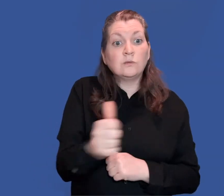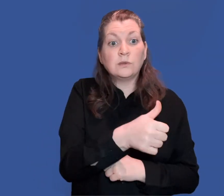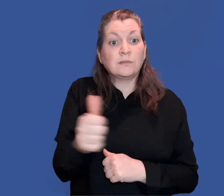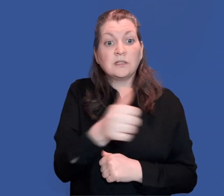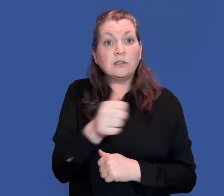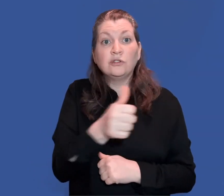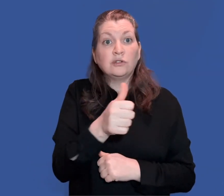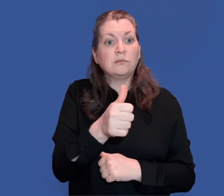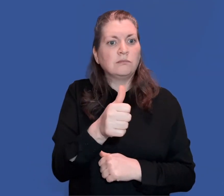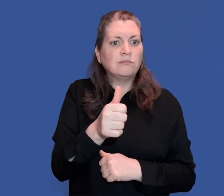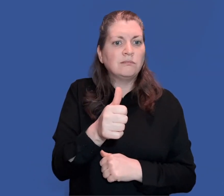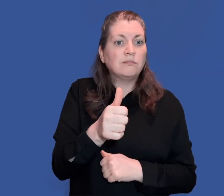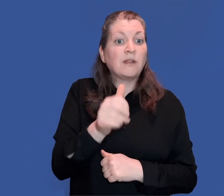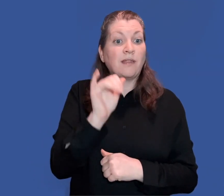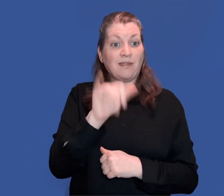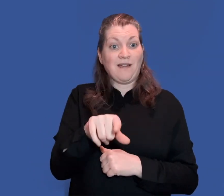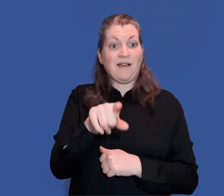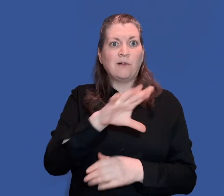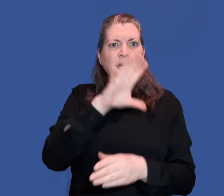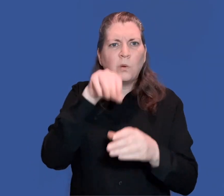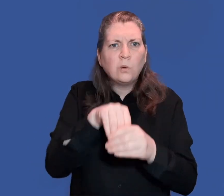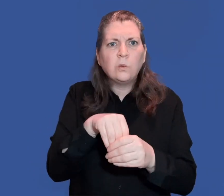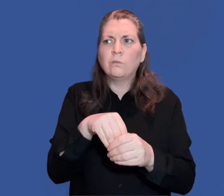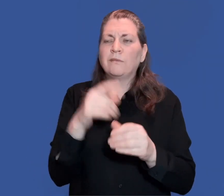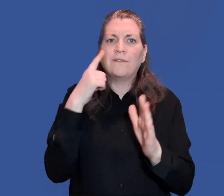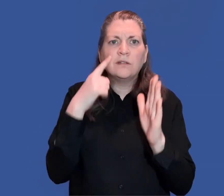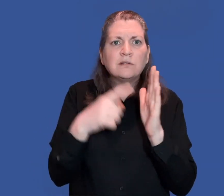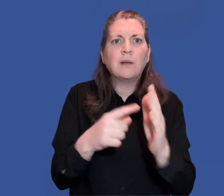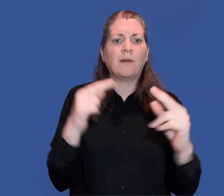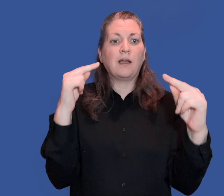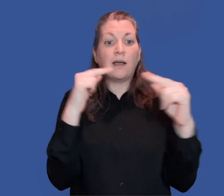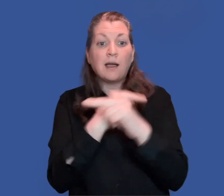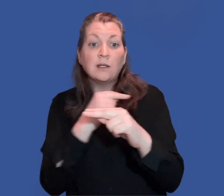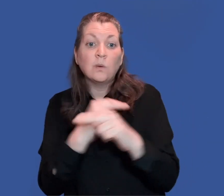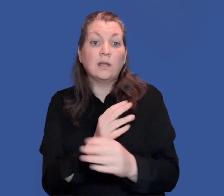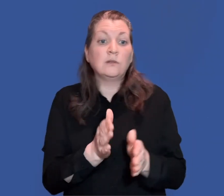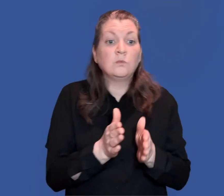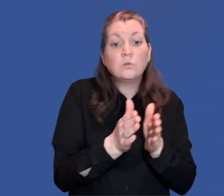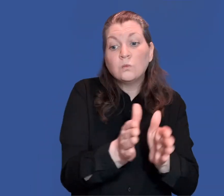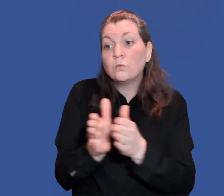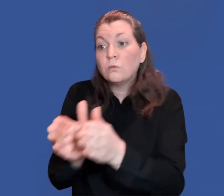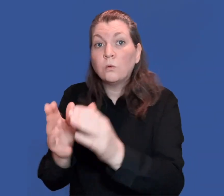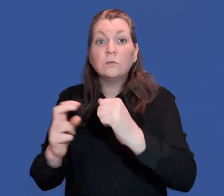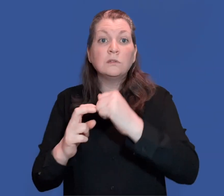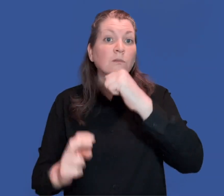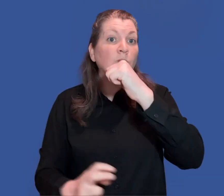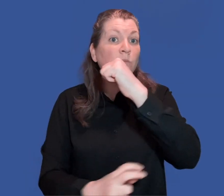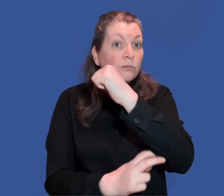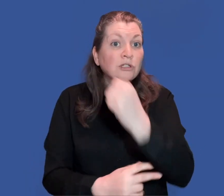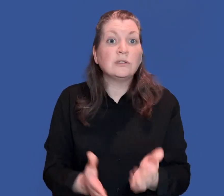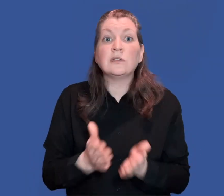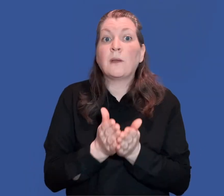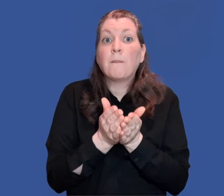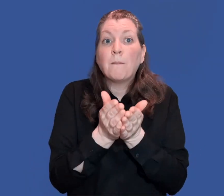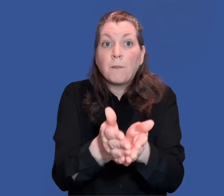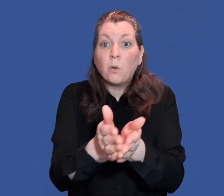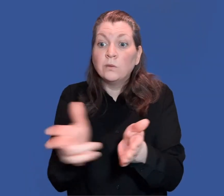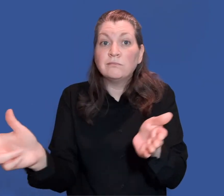in terms of its needs in accordance with its plans and state development projects for